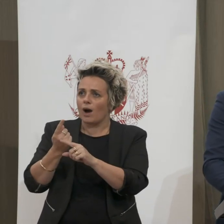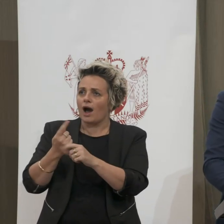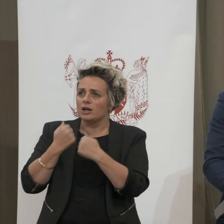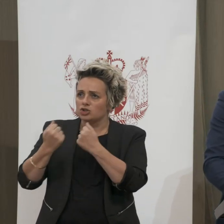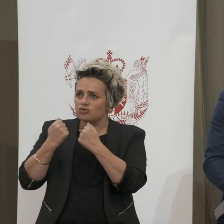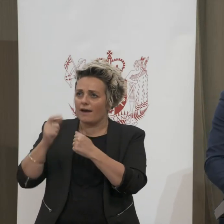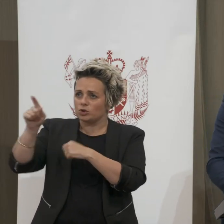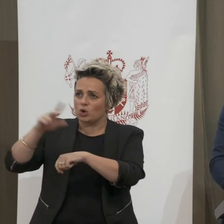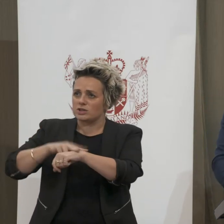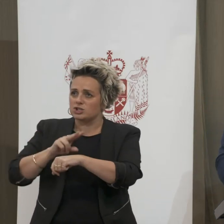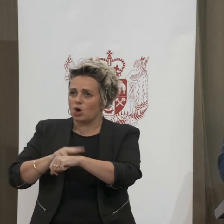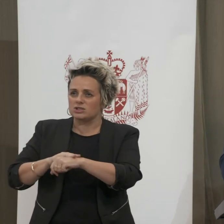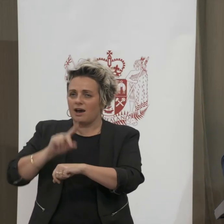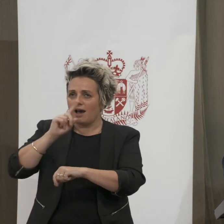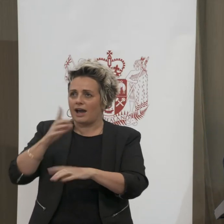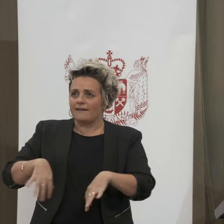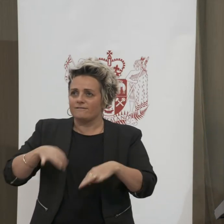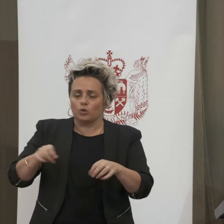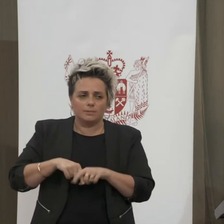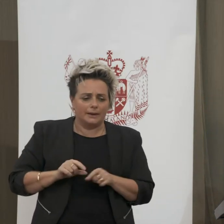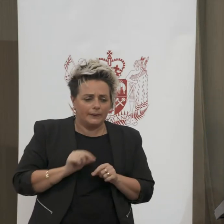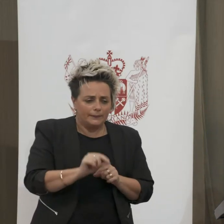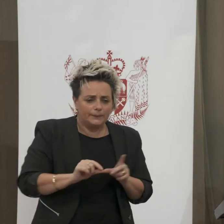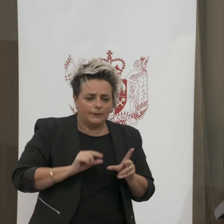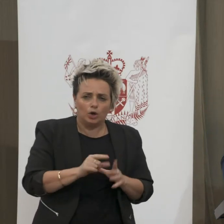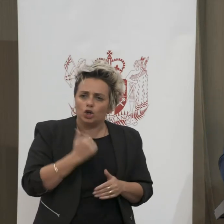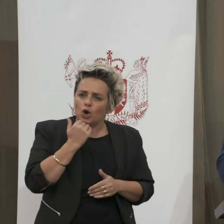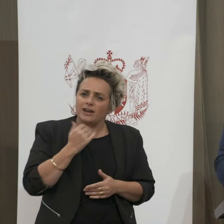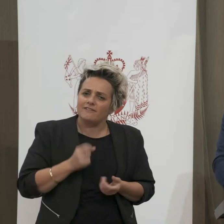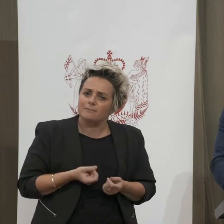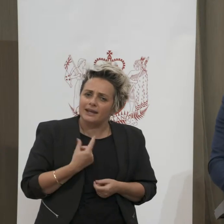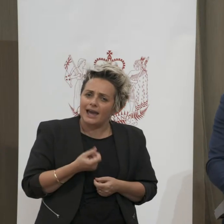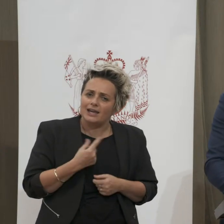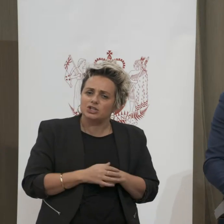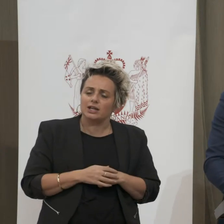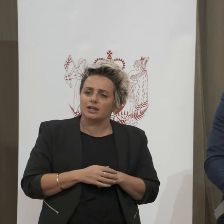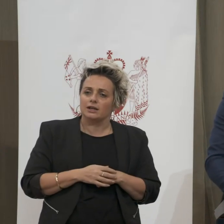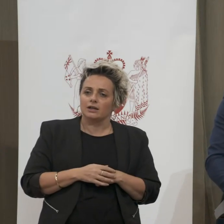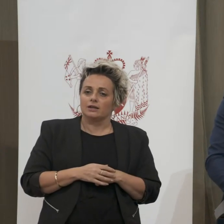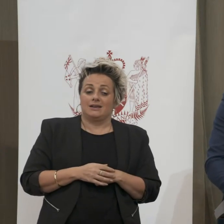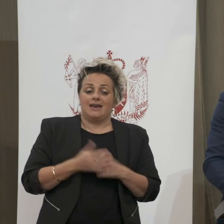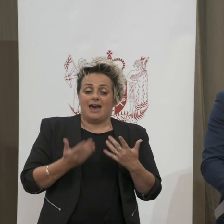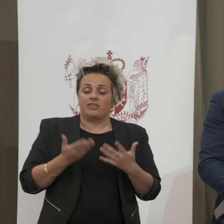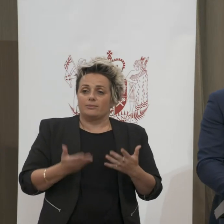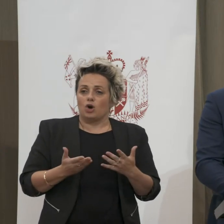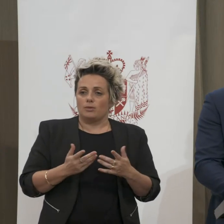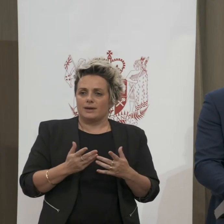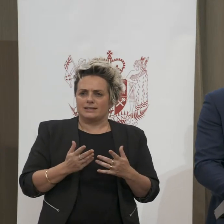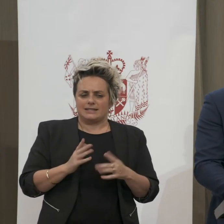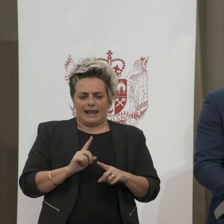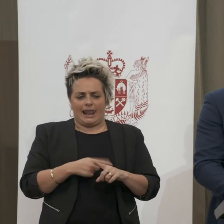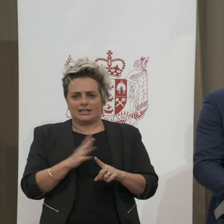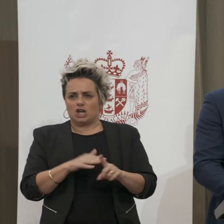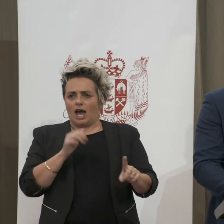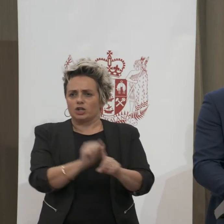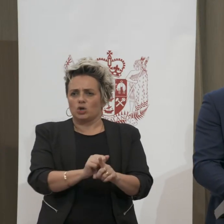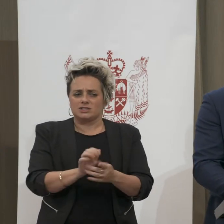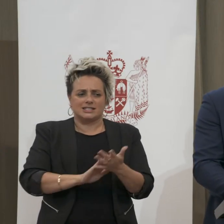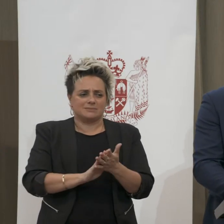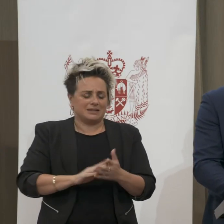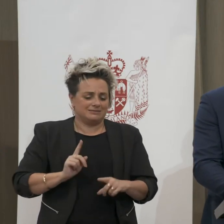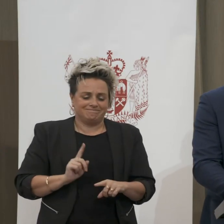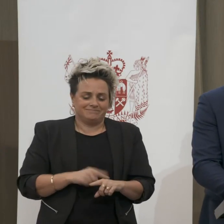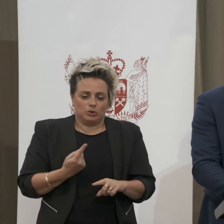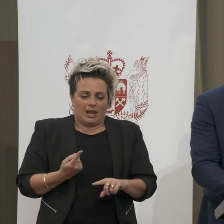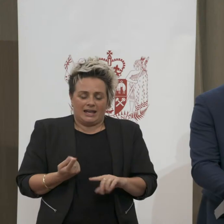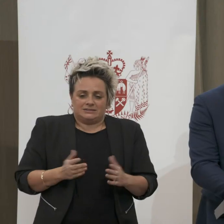away. Thousands of whānau would no longer get their diagnosis too late. Too late to make a difference, too late